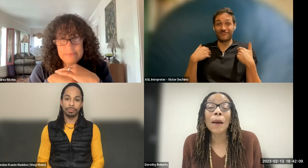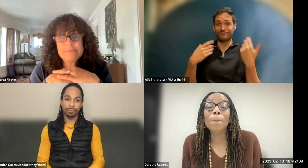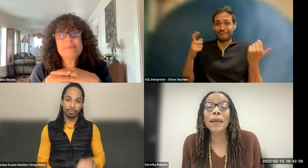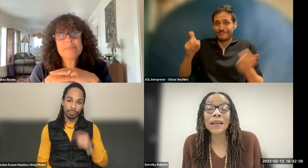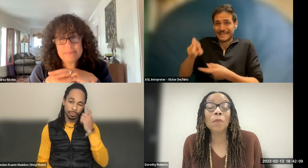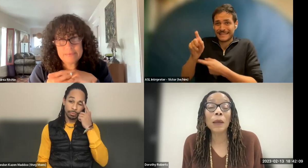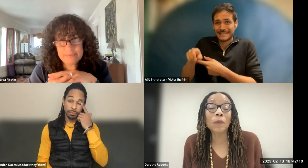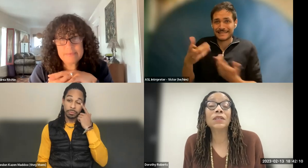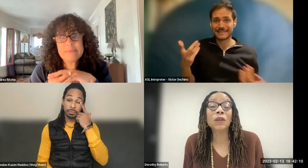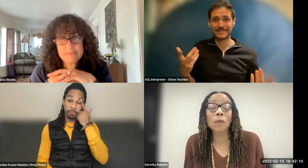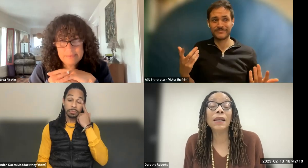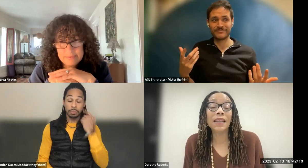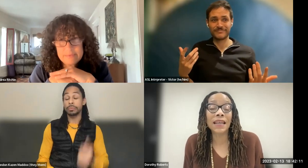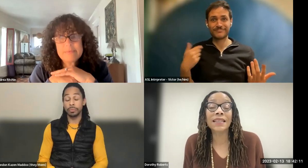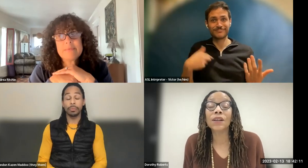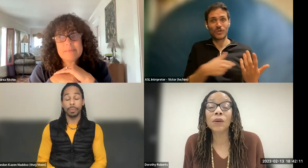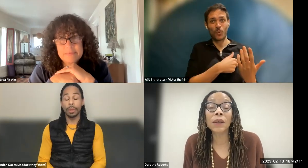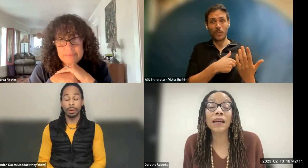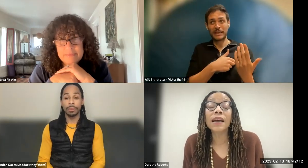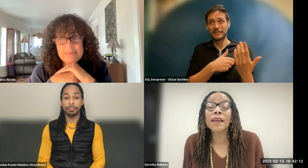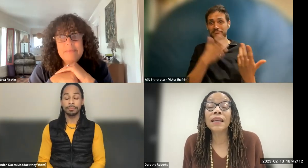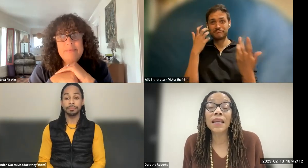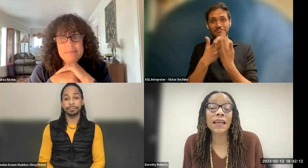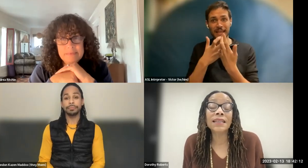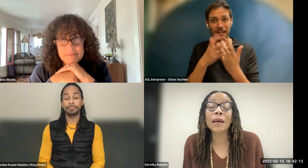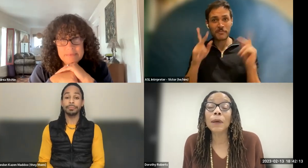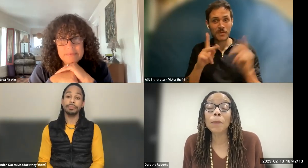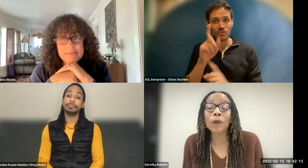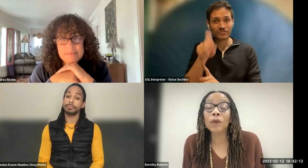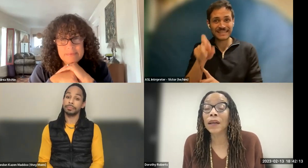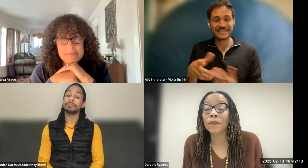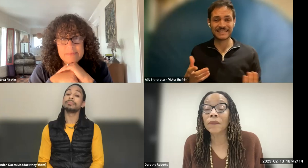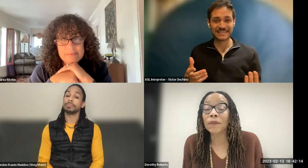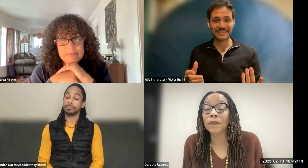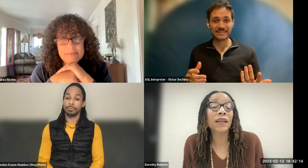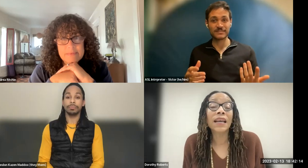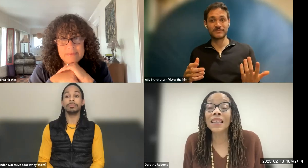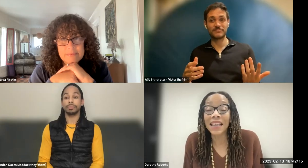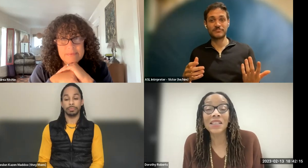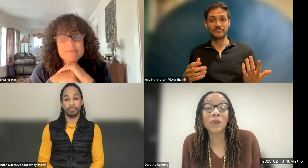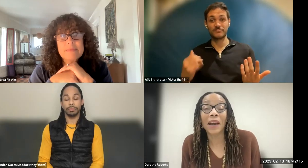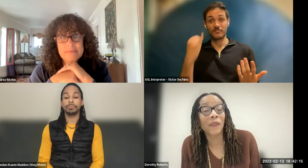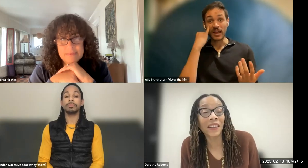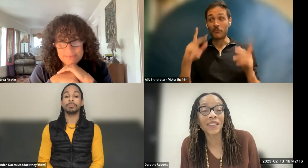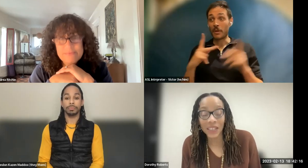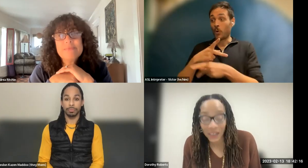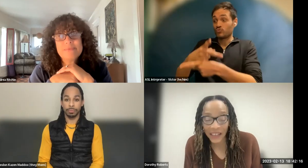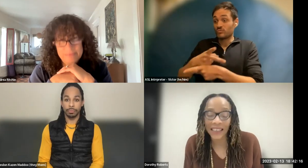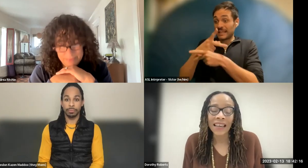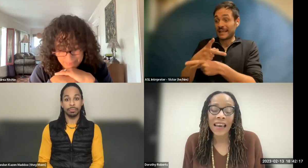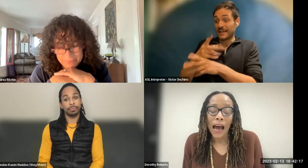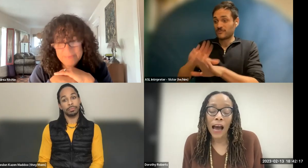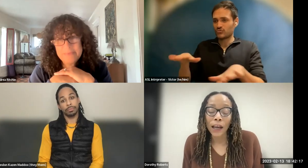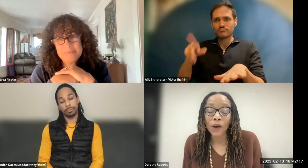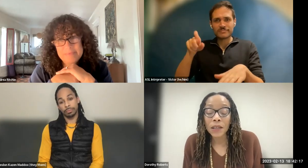actually meet people's human needs, including the needs that people who care for children need to care for their